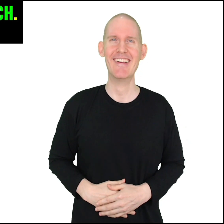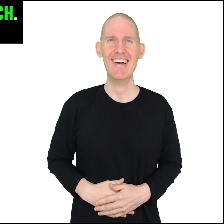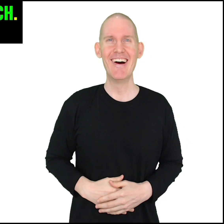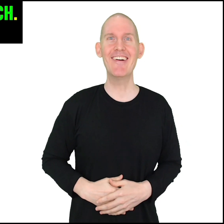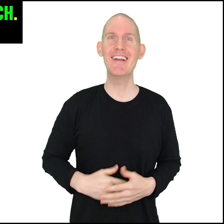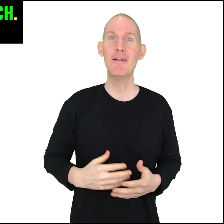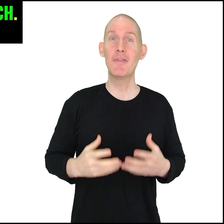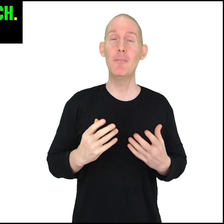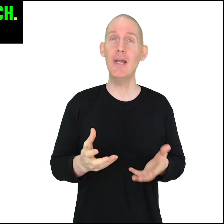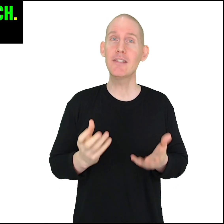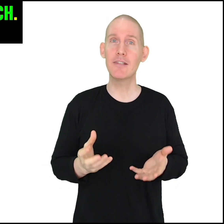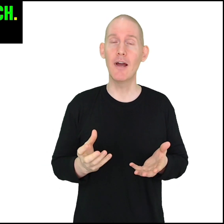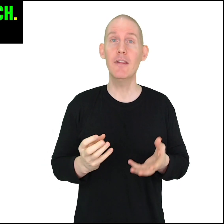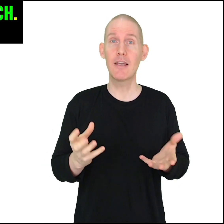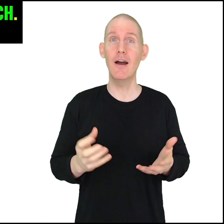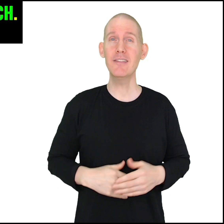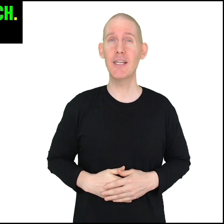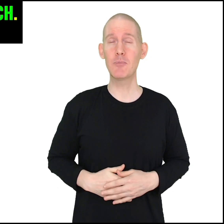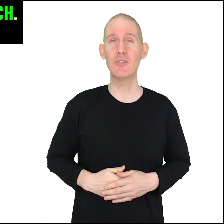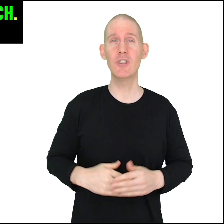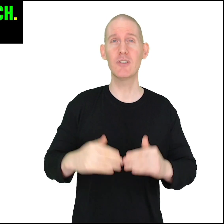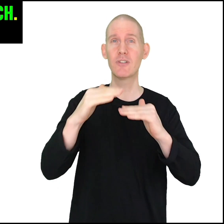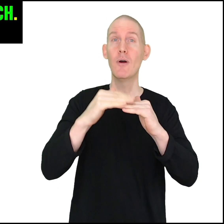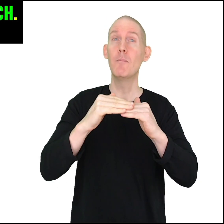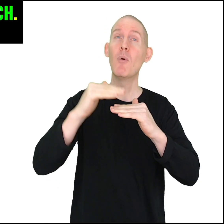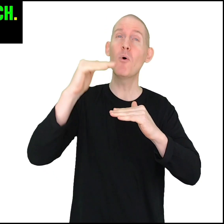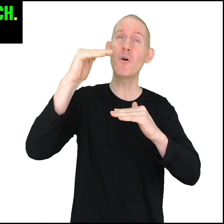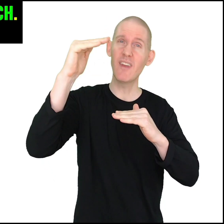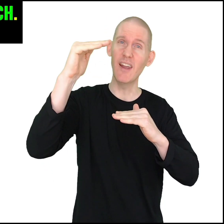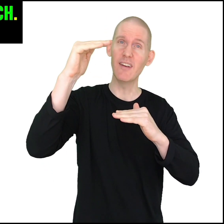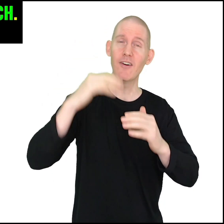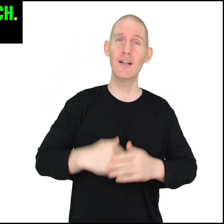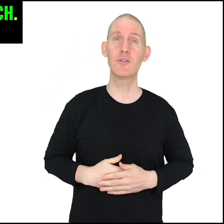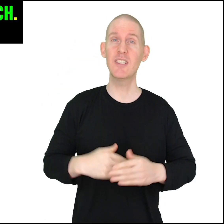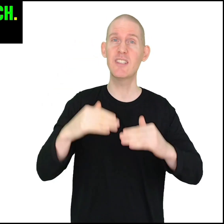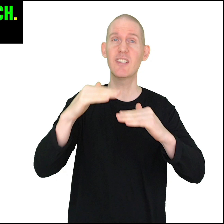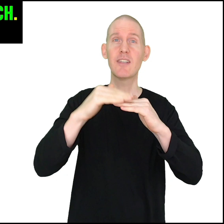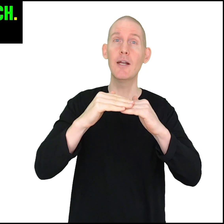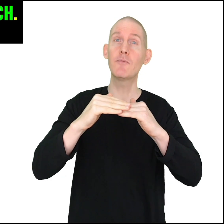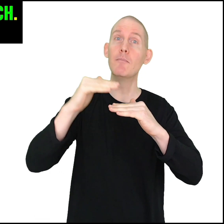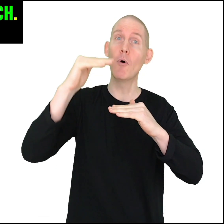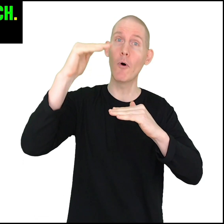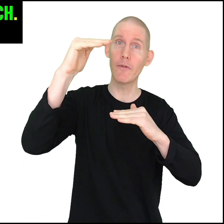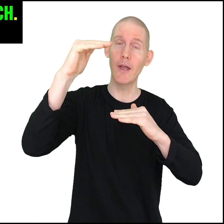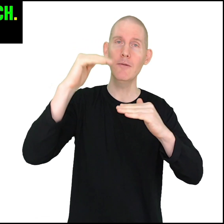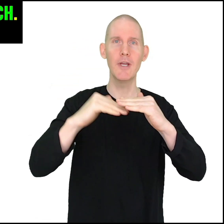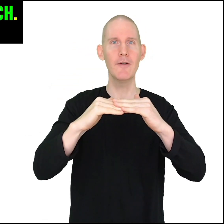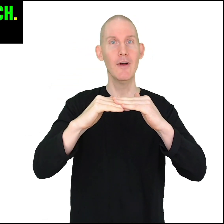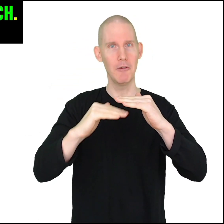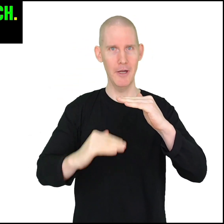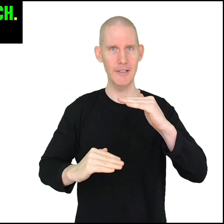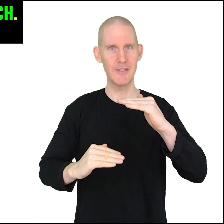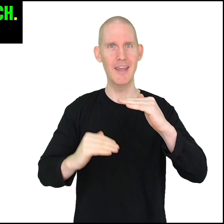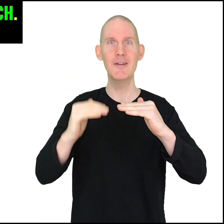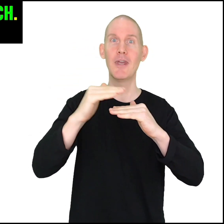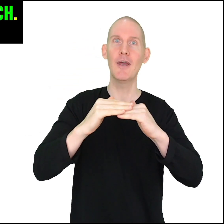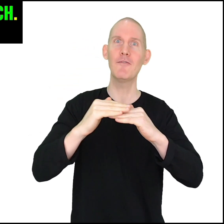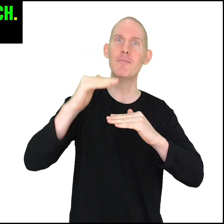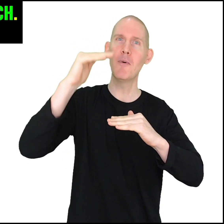All right, the base sign, the concept is just more than, all right? So this is the sign for more than. We have less than and we have more